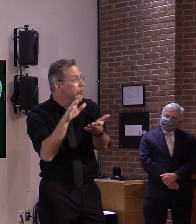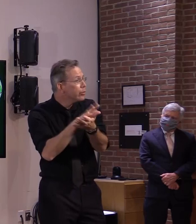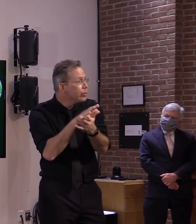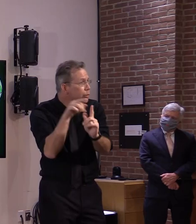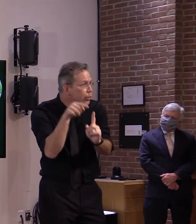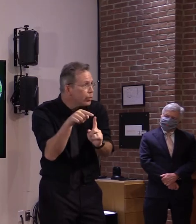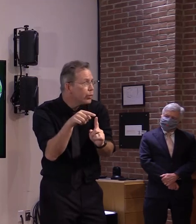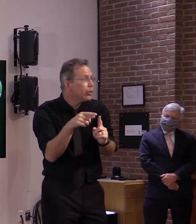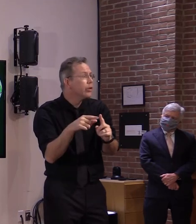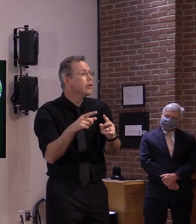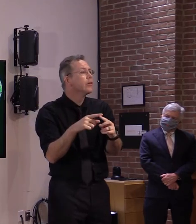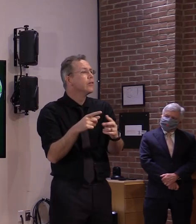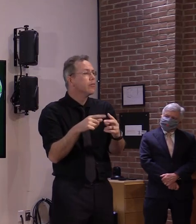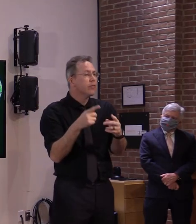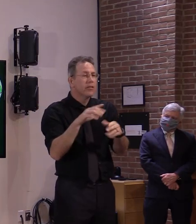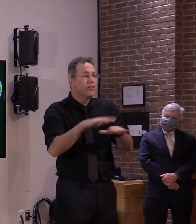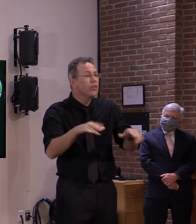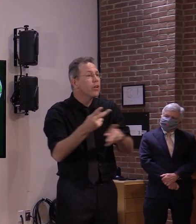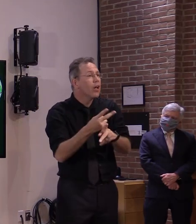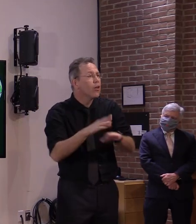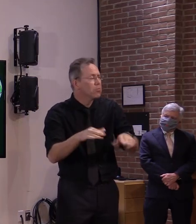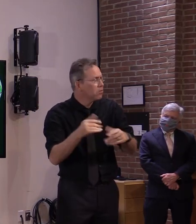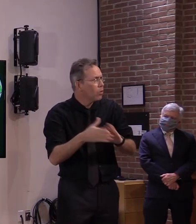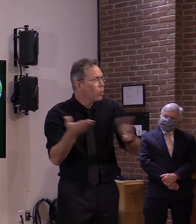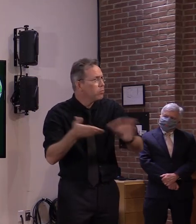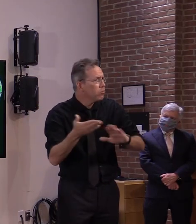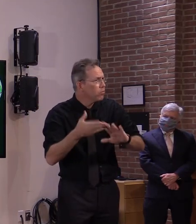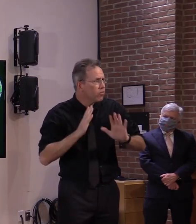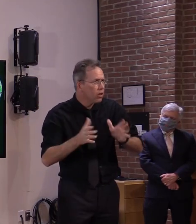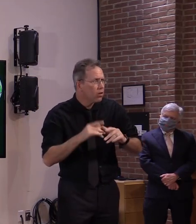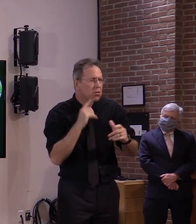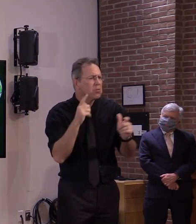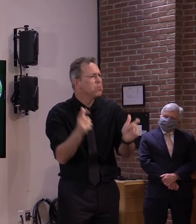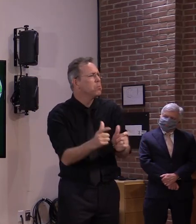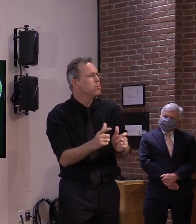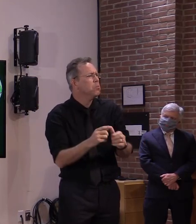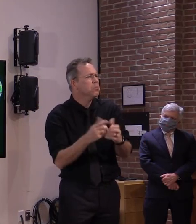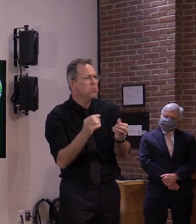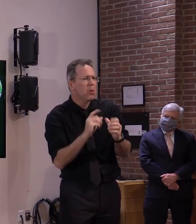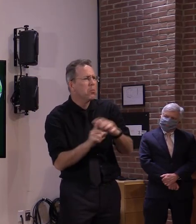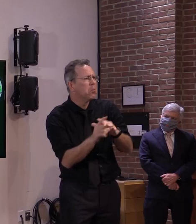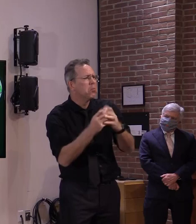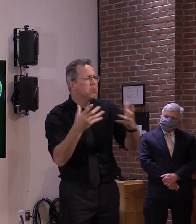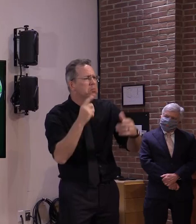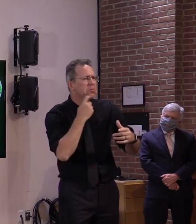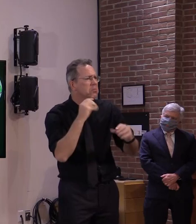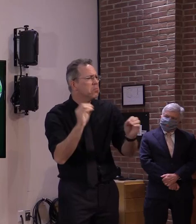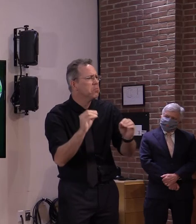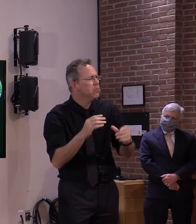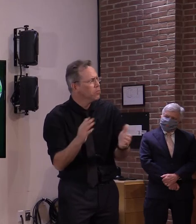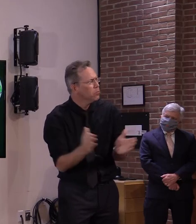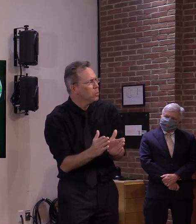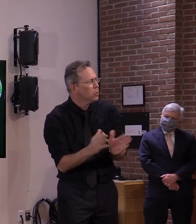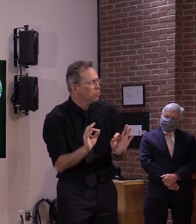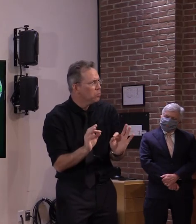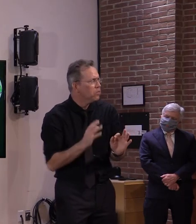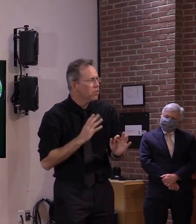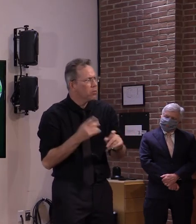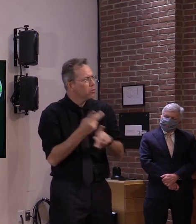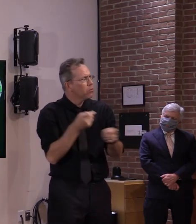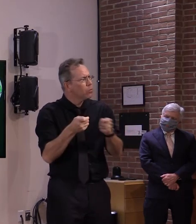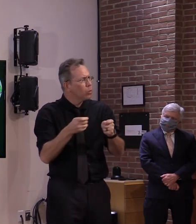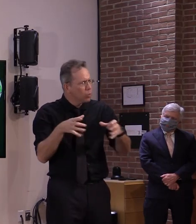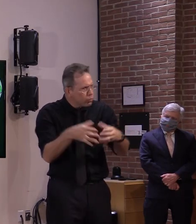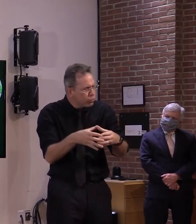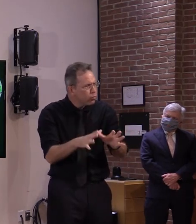had to close, all small and quite containable, but obviously very disruptive to the lives